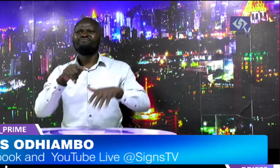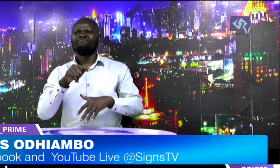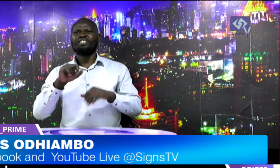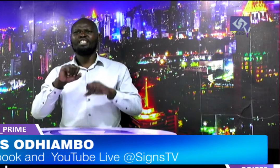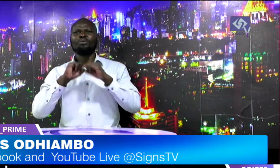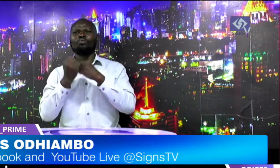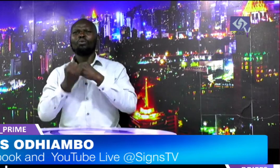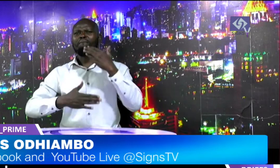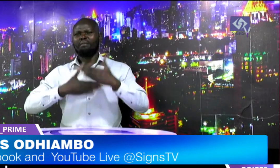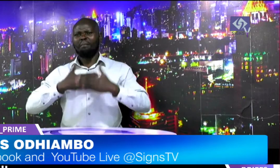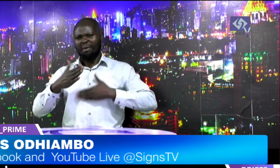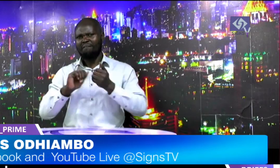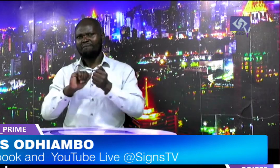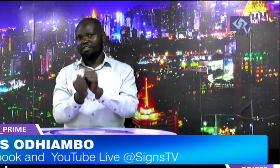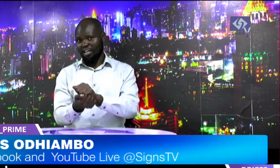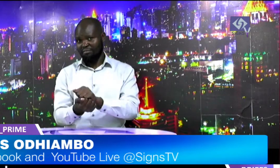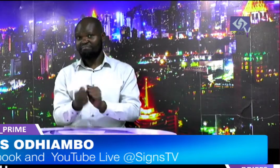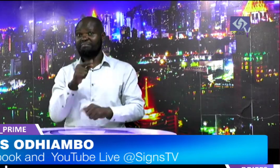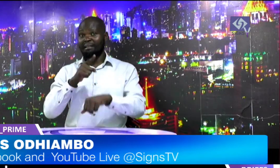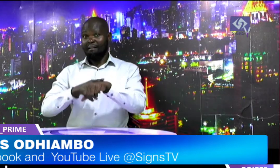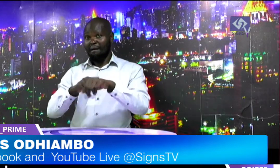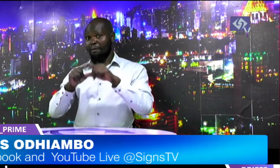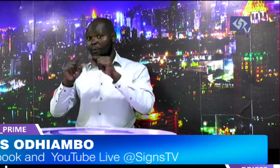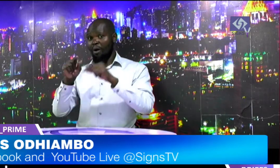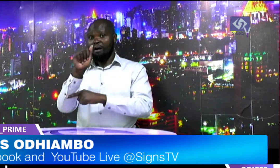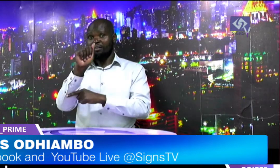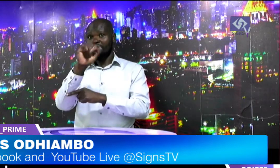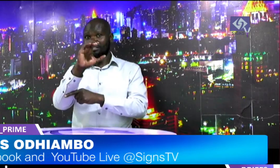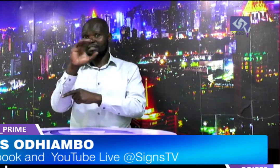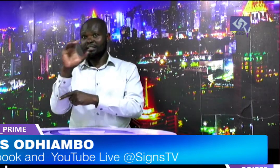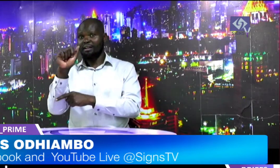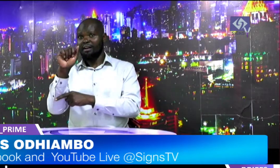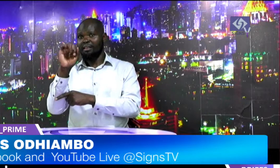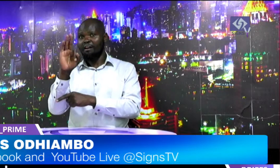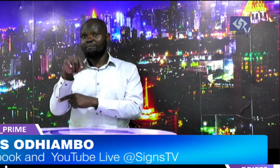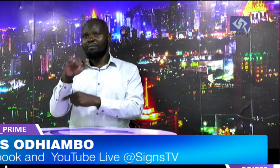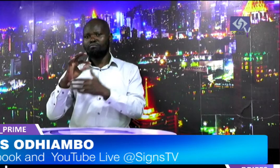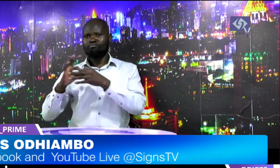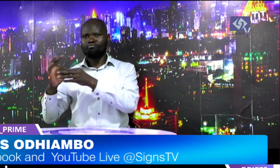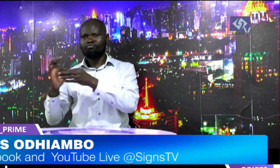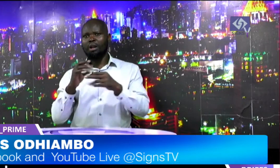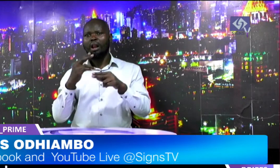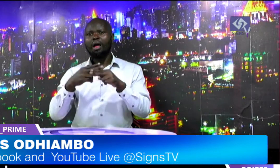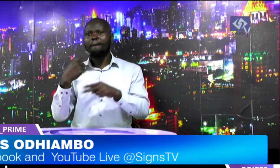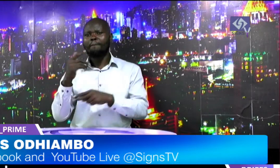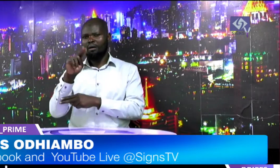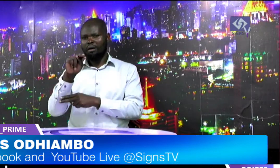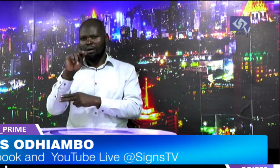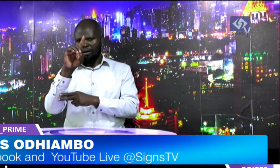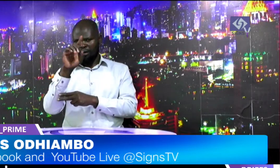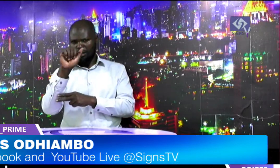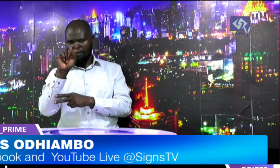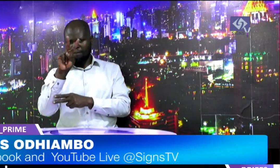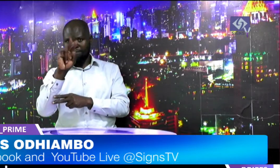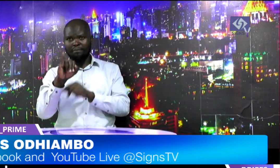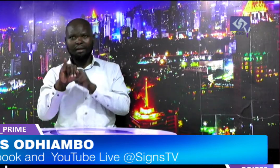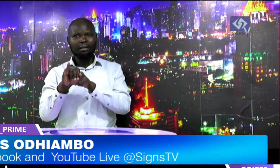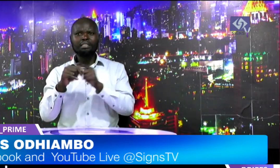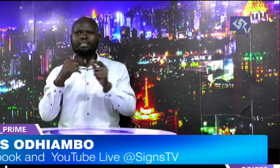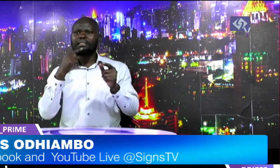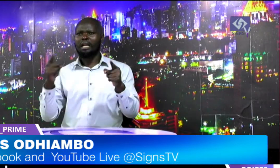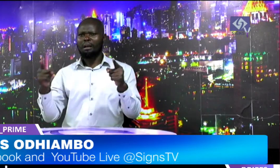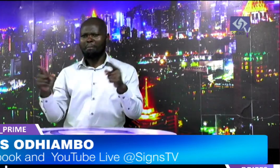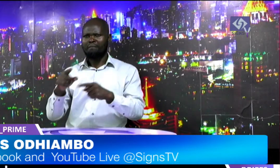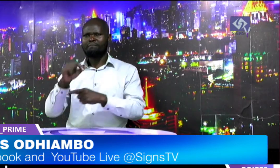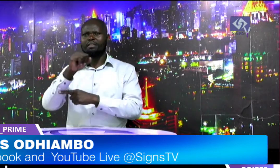According to ACCAF Coordinator Patrick Ndavi, the short courses seek to interrogate the harmful practices